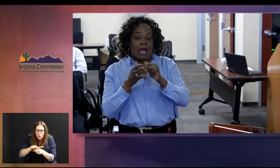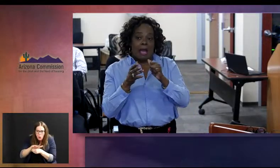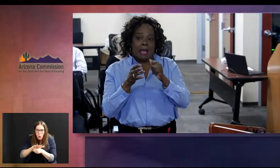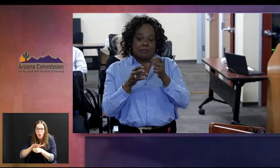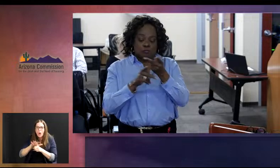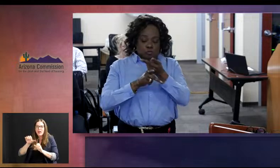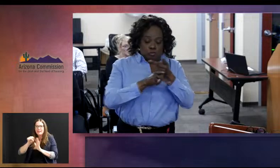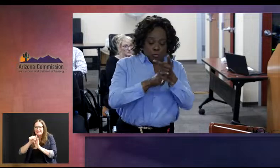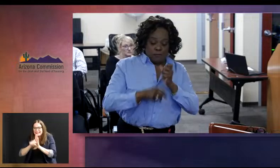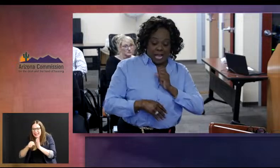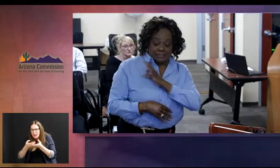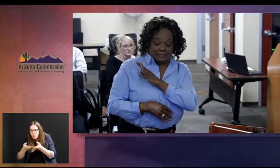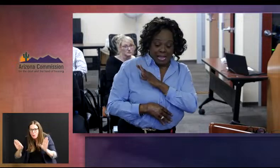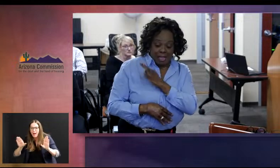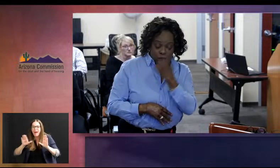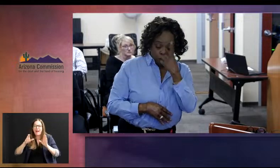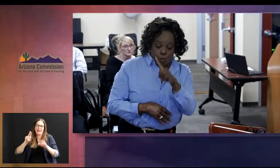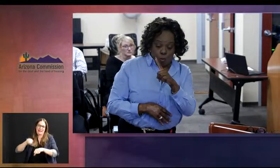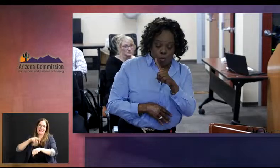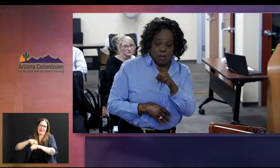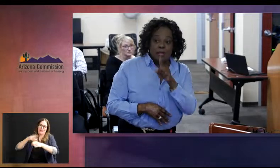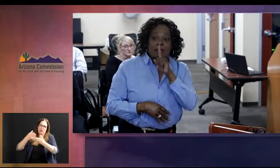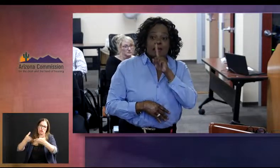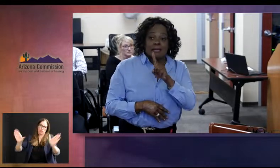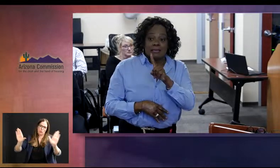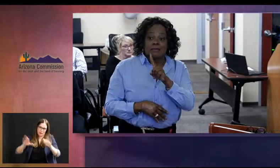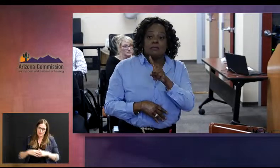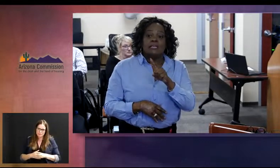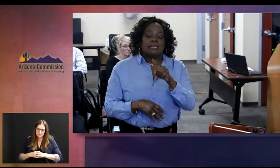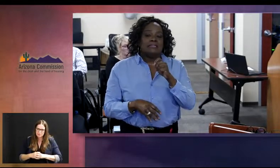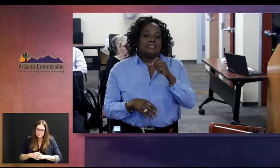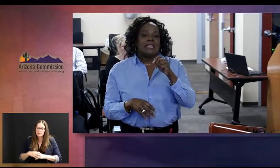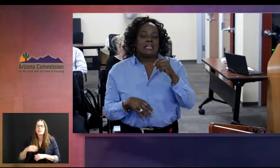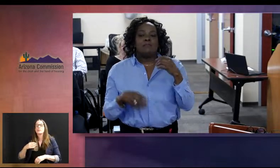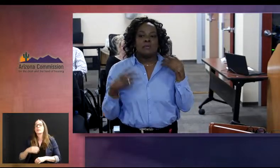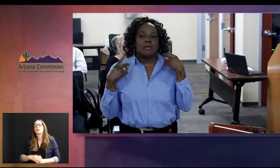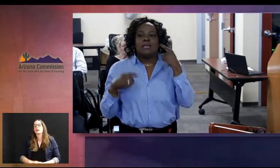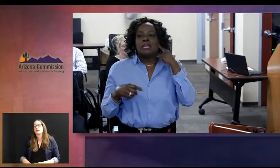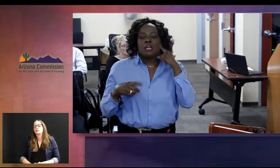One of the programs that I recently supervised staff for